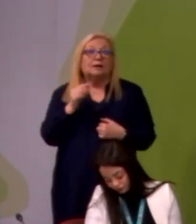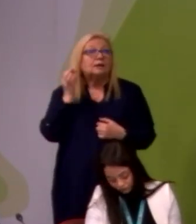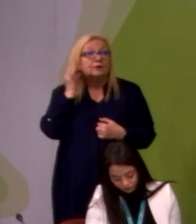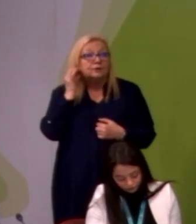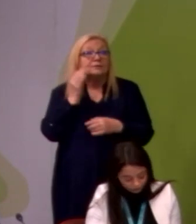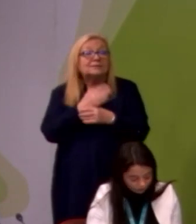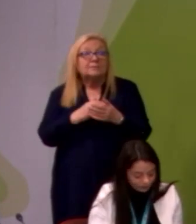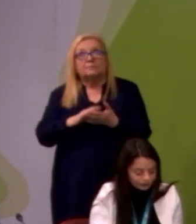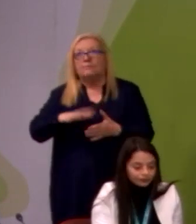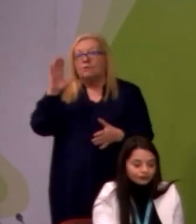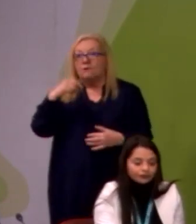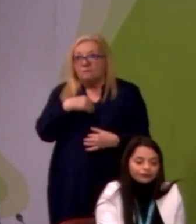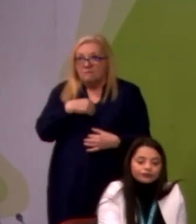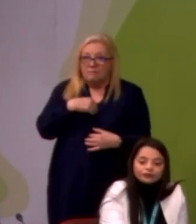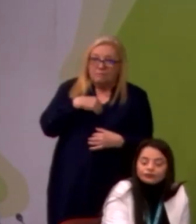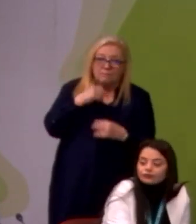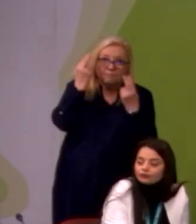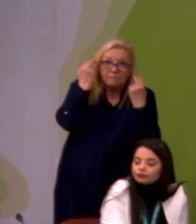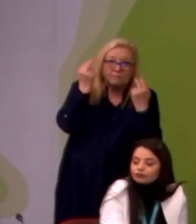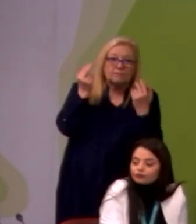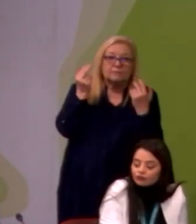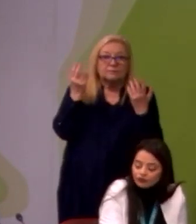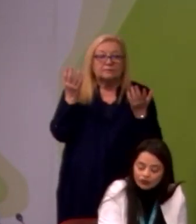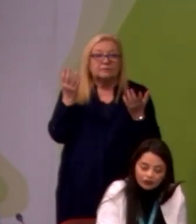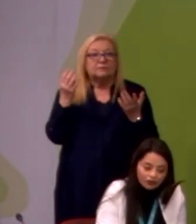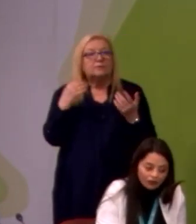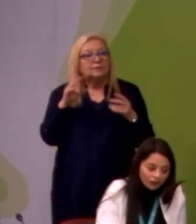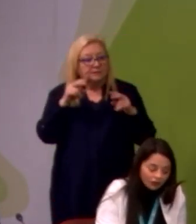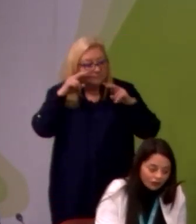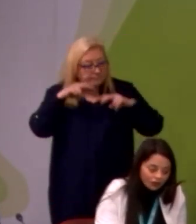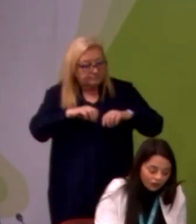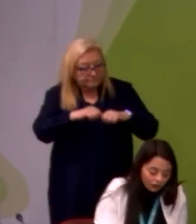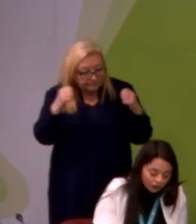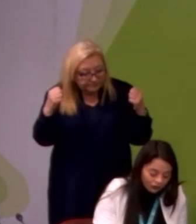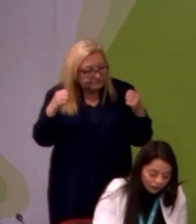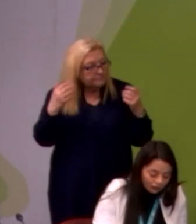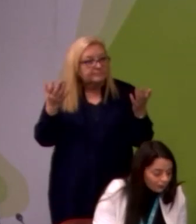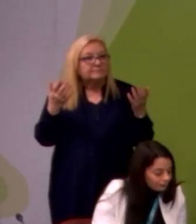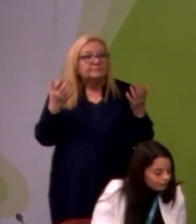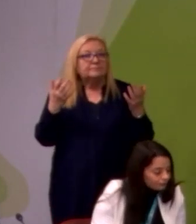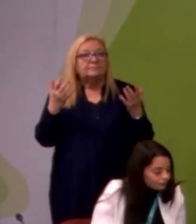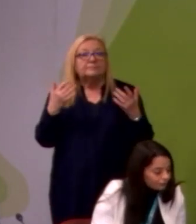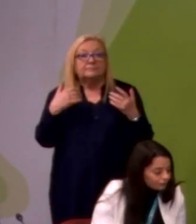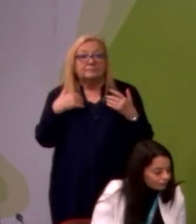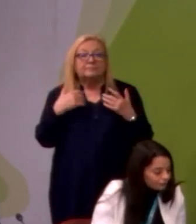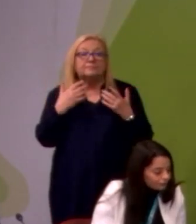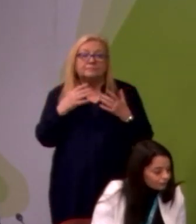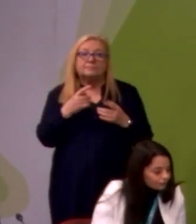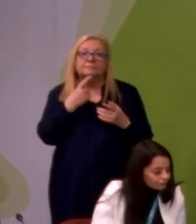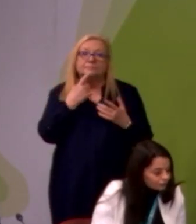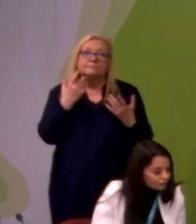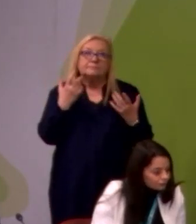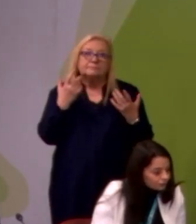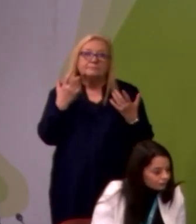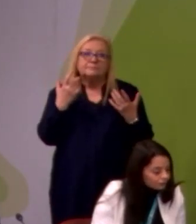that mean? So I think that there's also needs to look at that. Also, it's been touched on, but looking at twin track approach